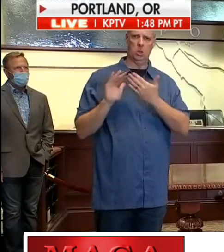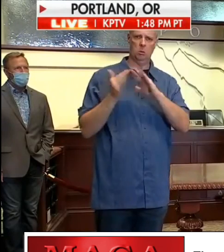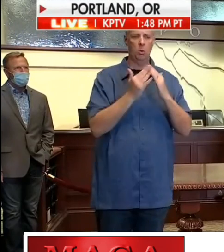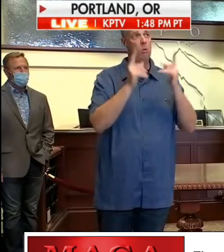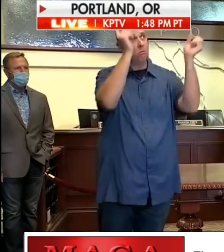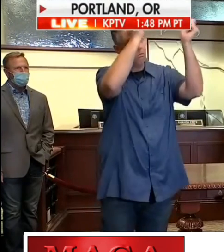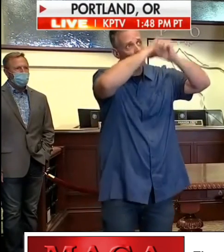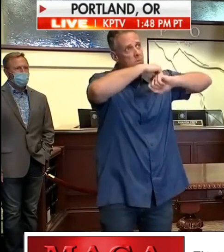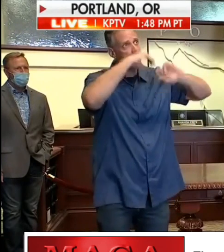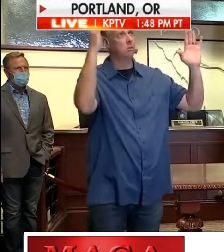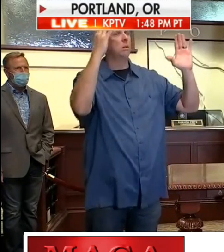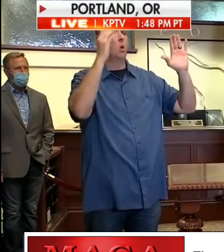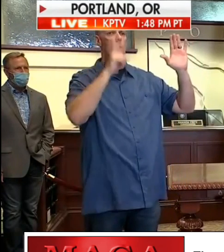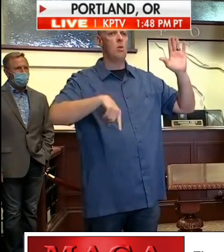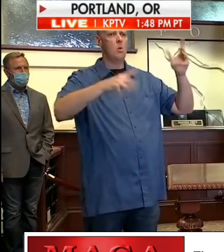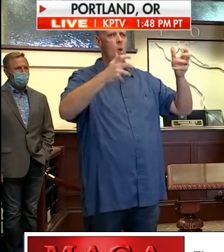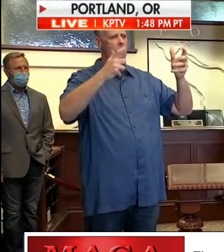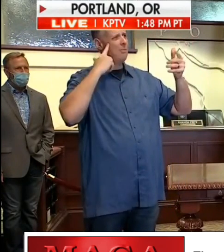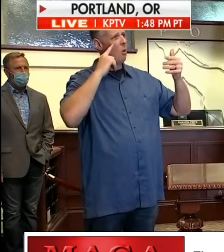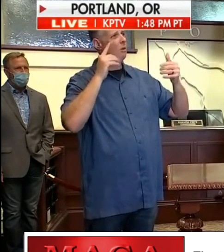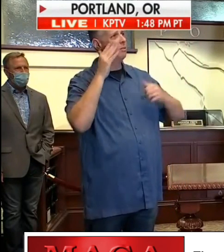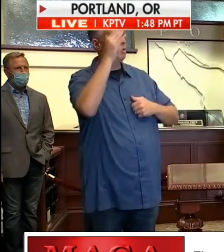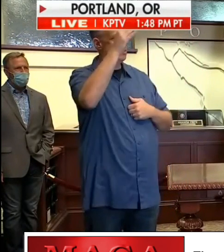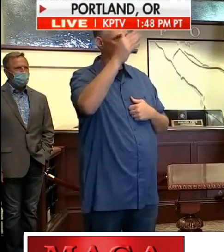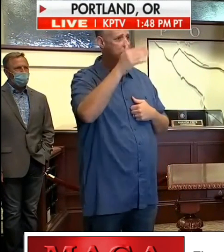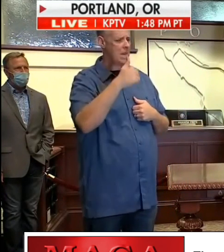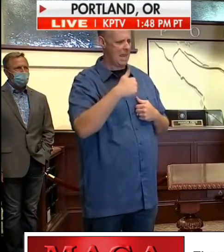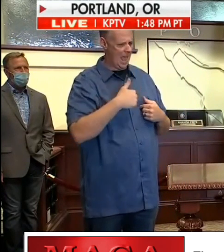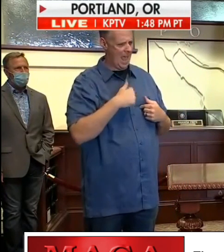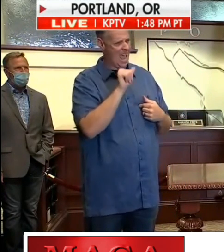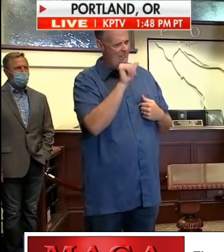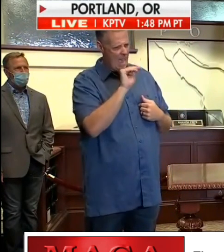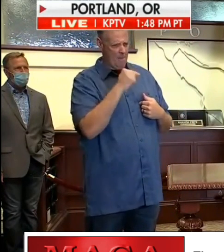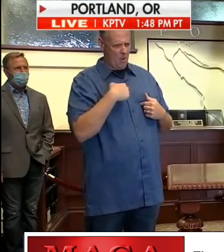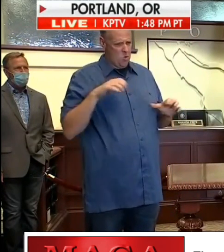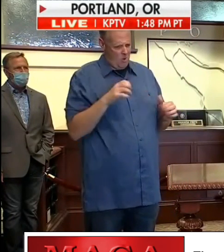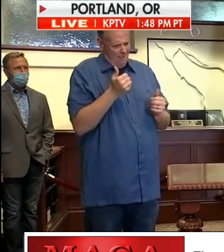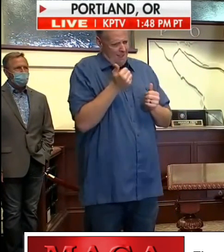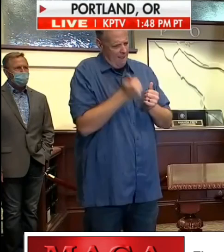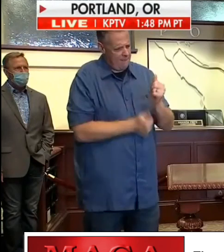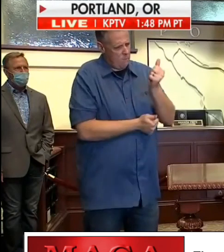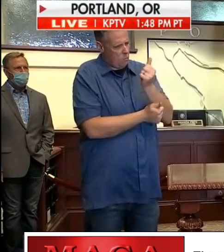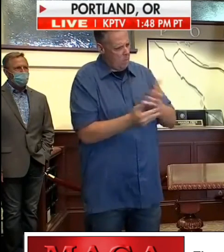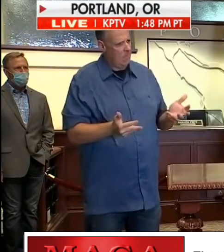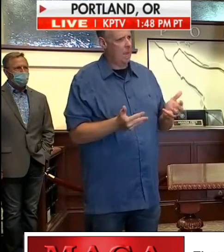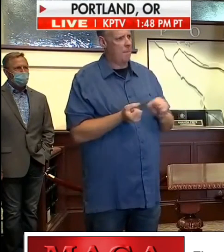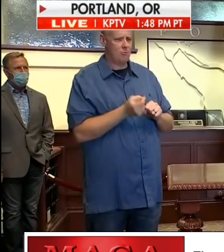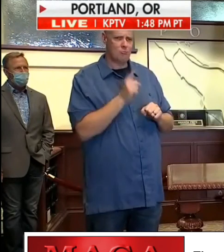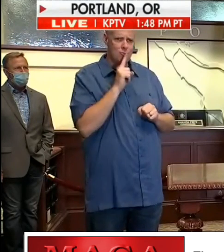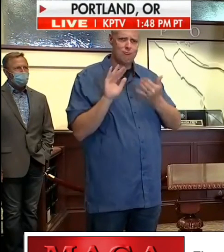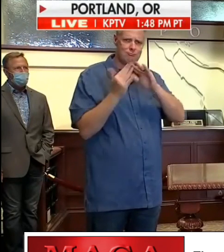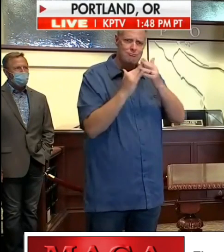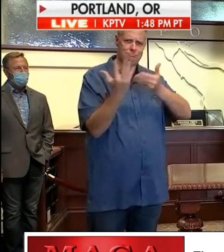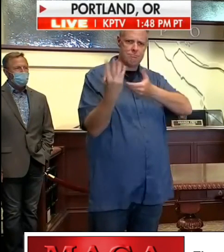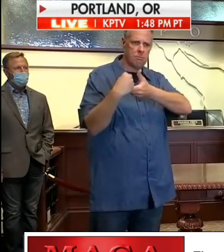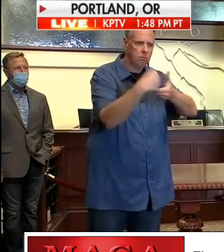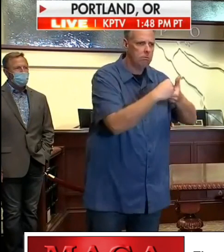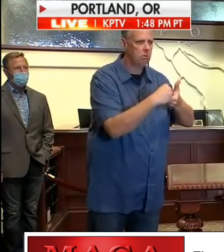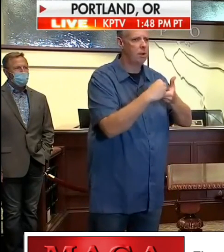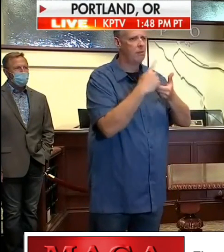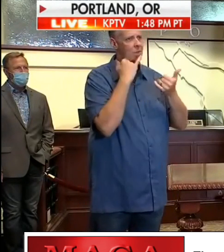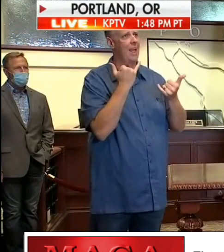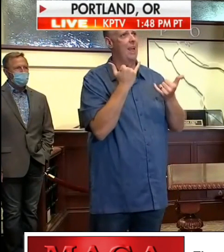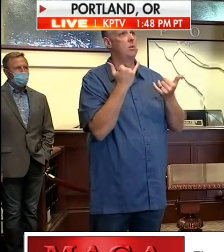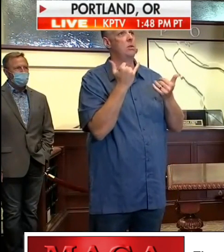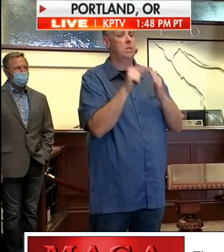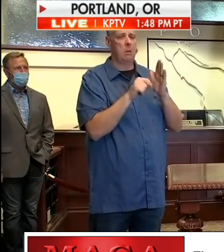be and how they want to envision it going forward? Am I doing everything that I can to meaningfully engage the community as we go through this